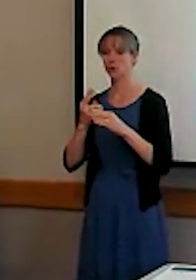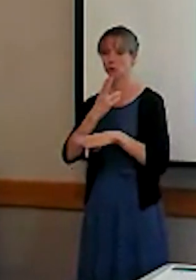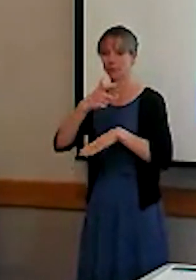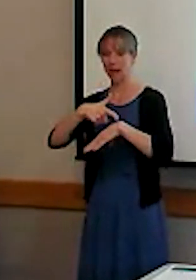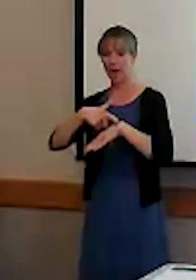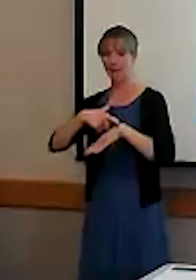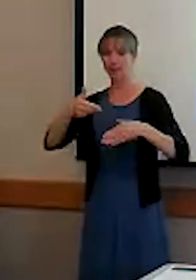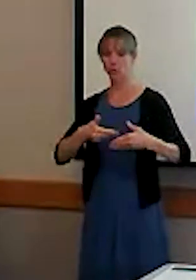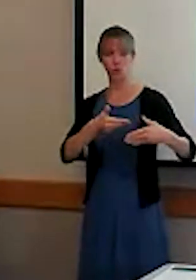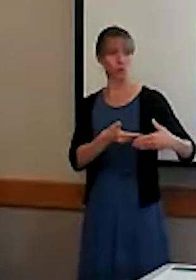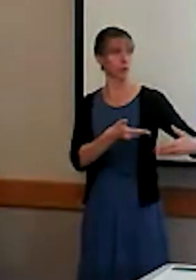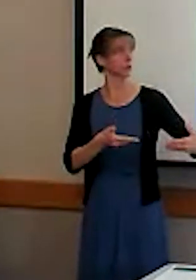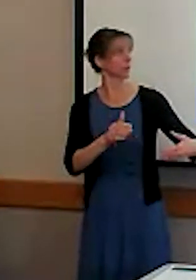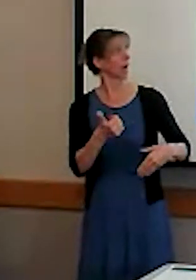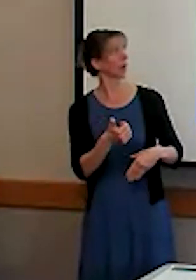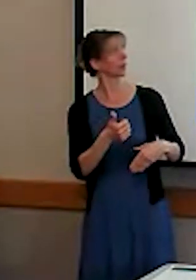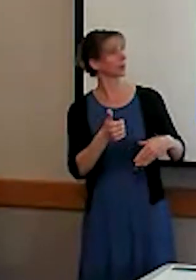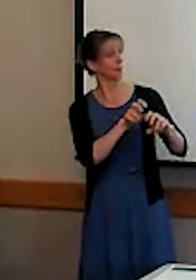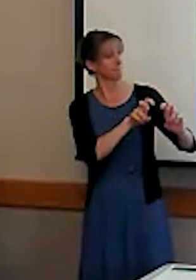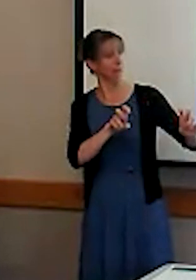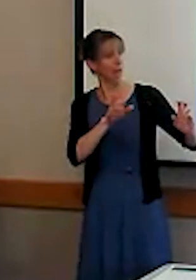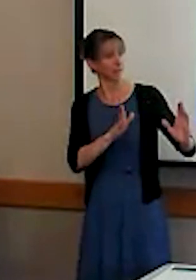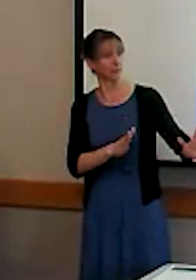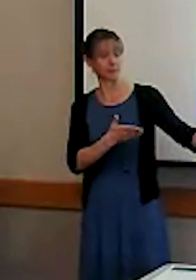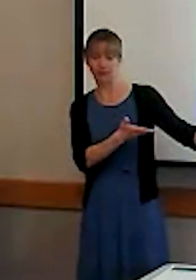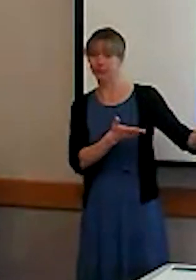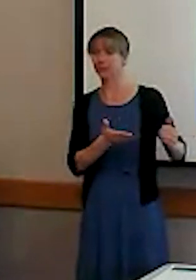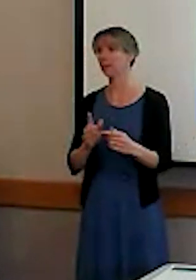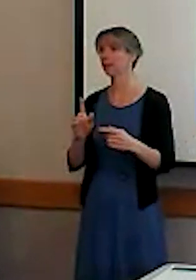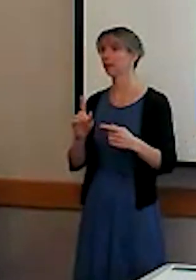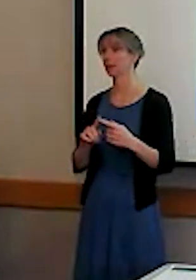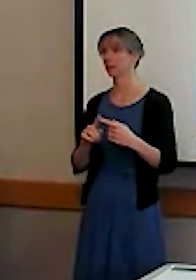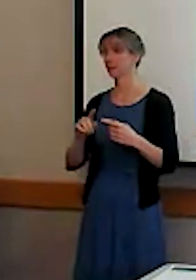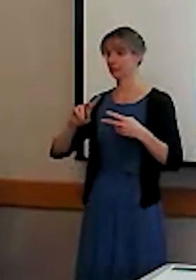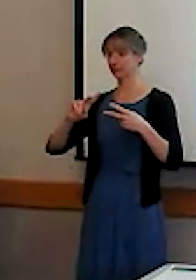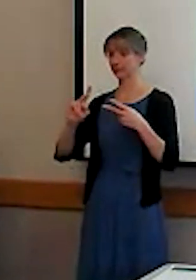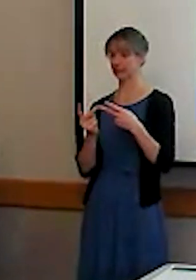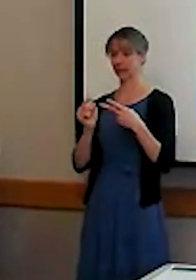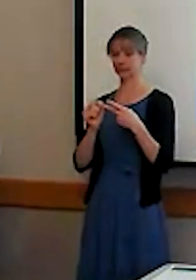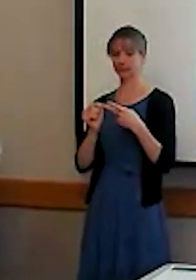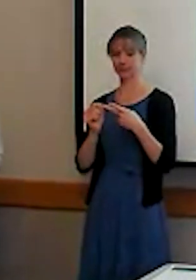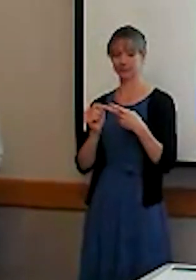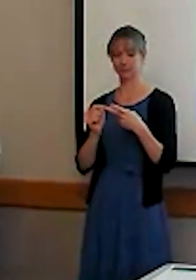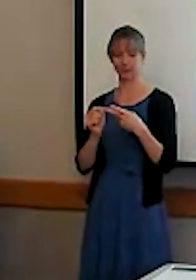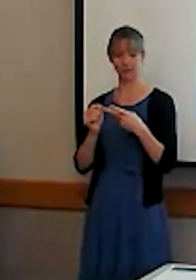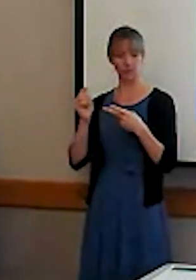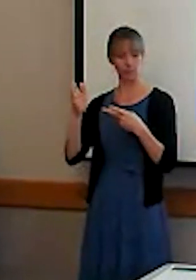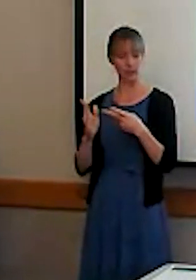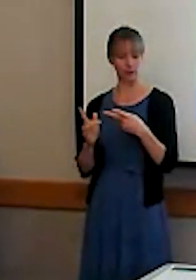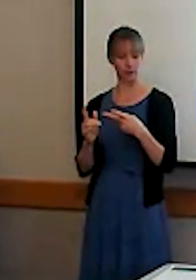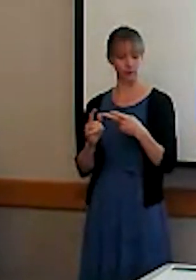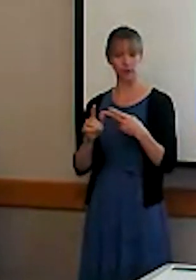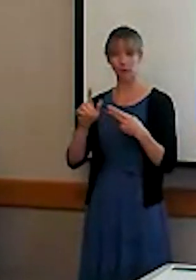introduce our other panelists also. So second in this line of presenting will